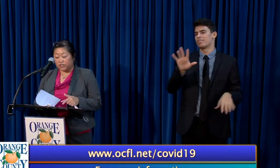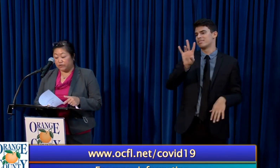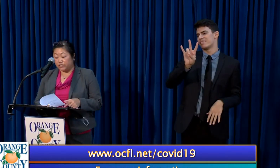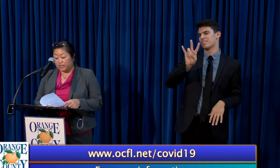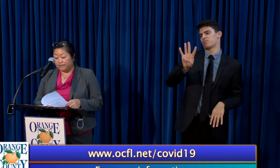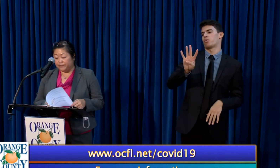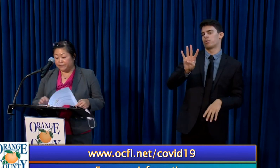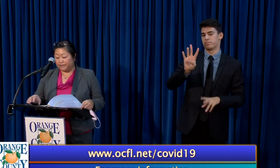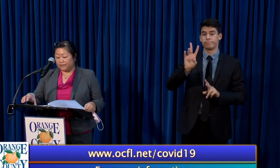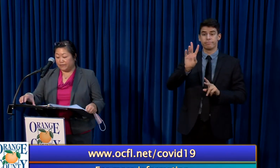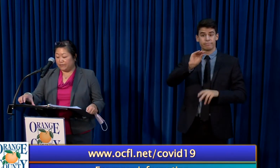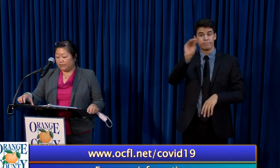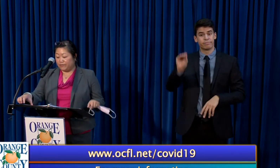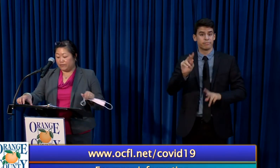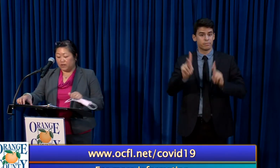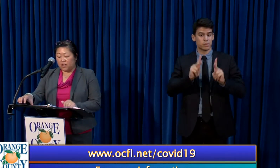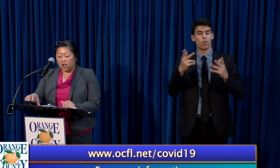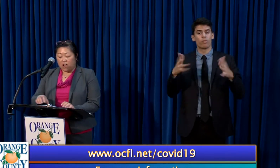1 dose.